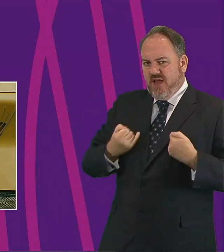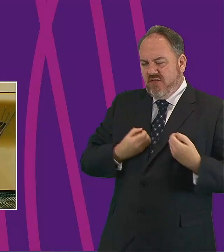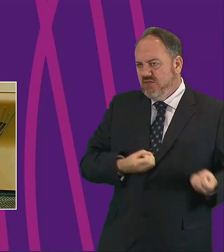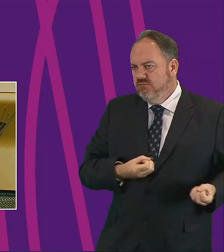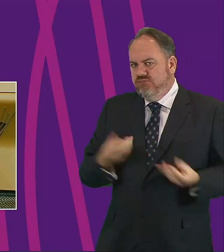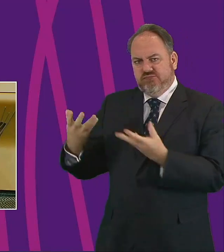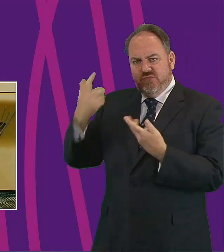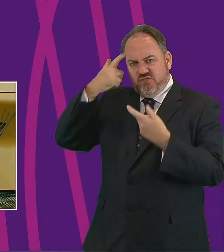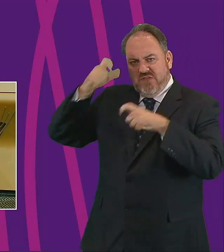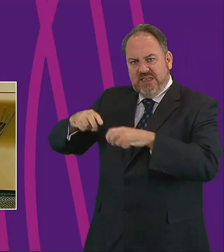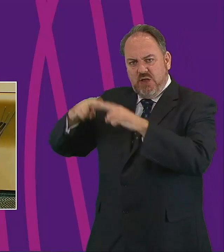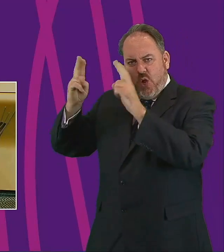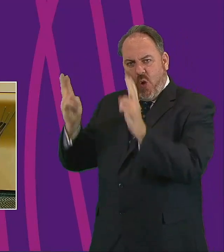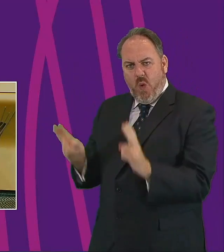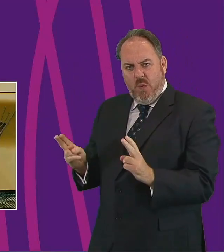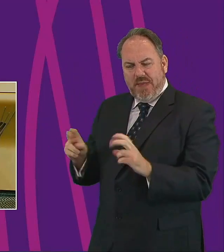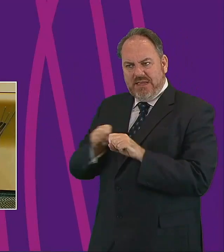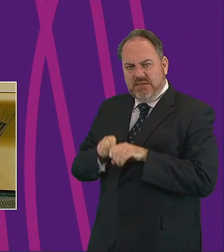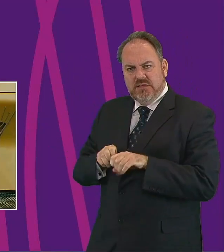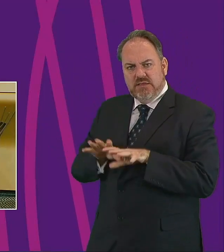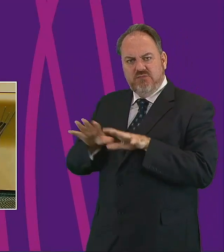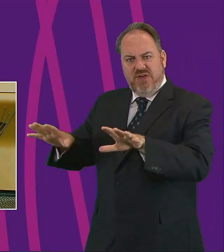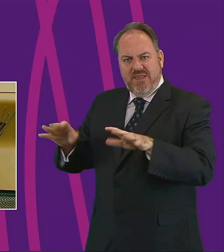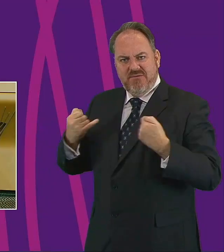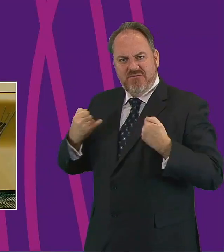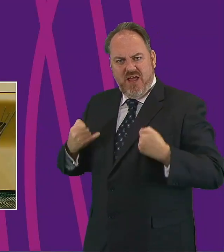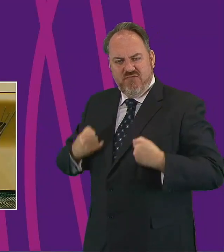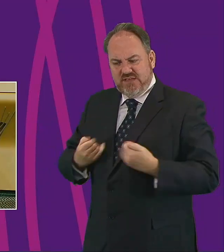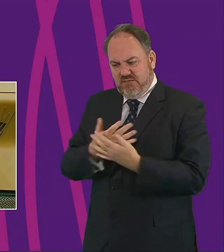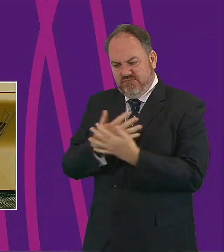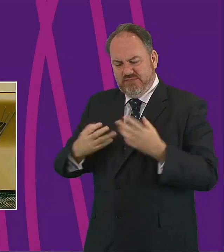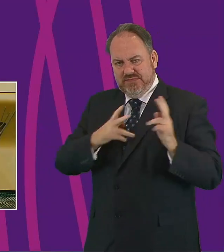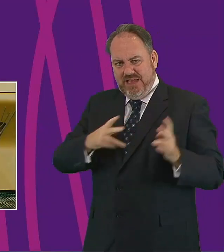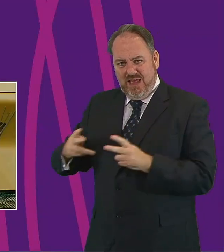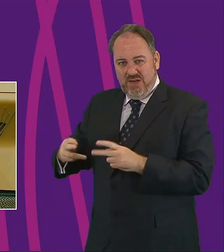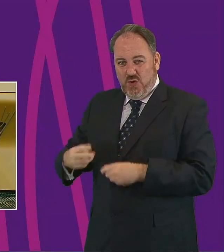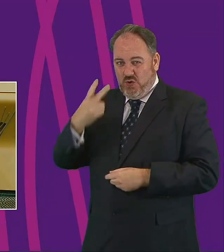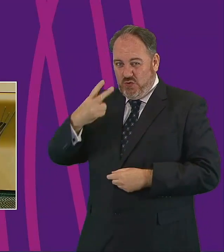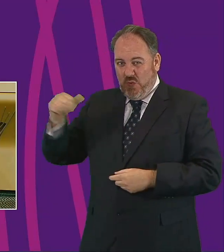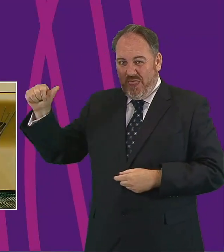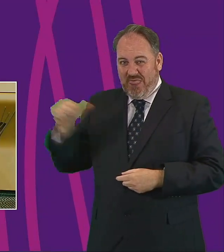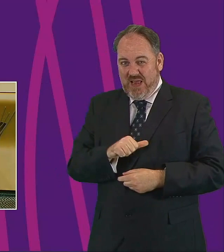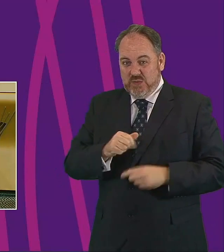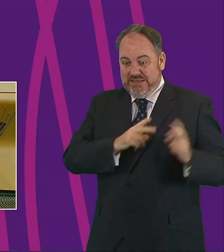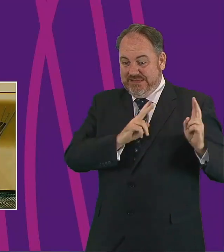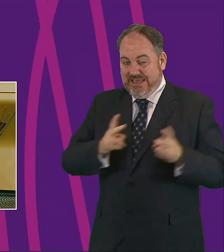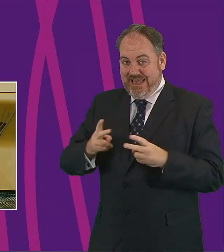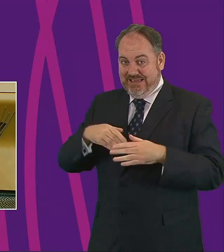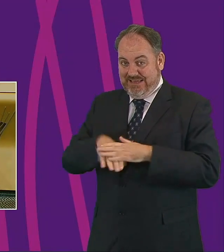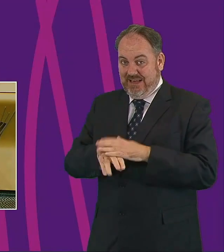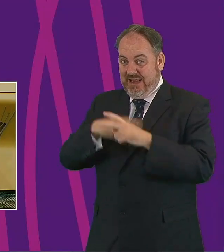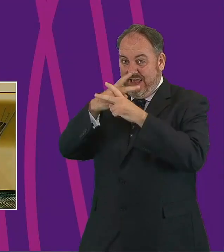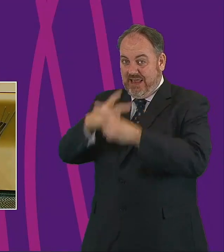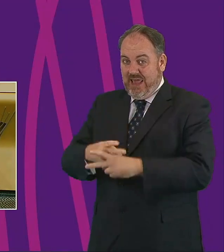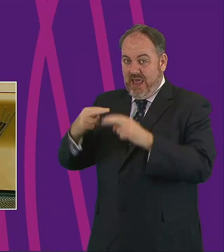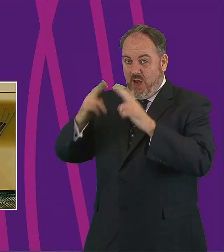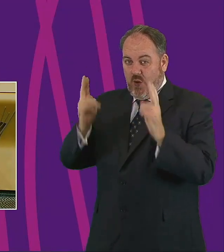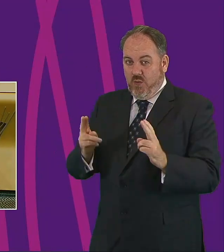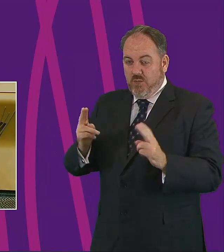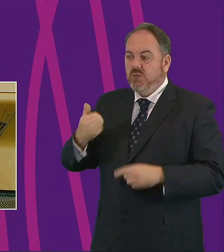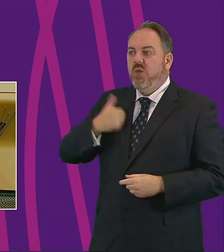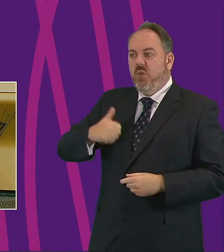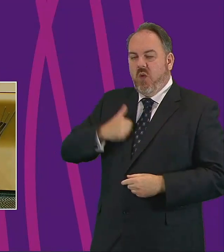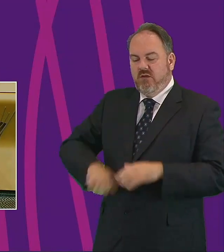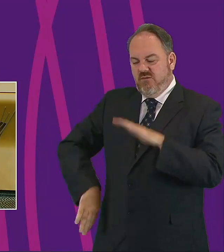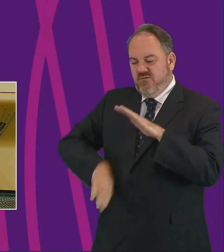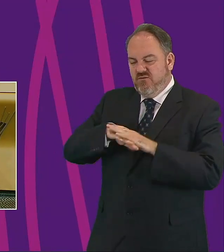ones died. Presiding Officer, nearly 2,000 people have died in Scottish care homes throughout this crisis. Now, we've called for the public inquiry into